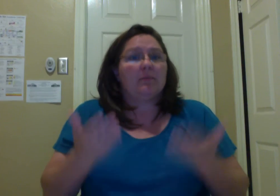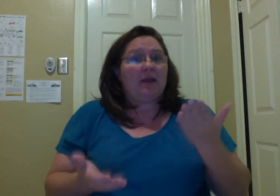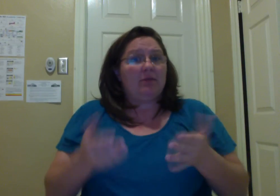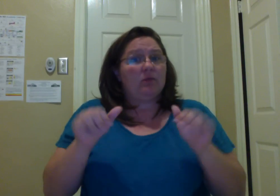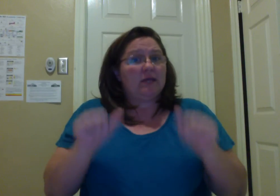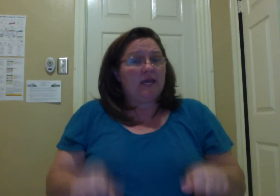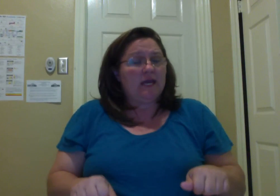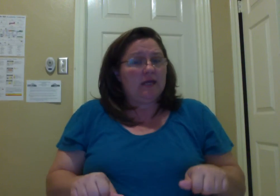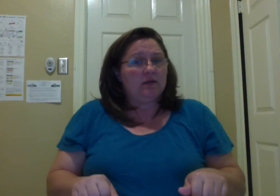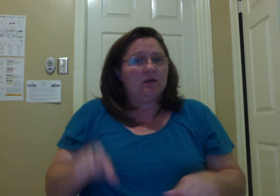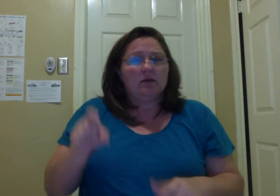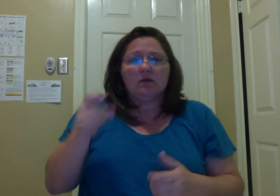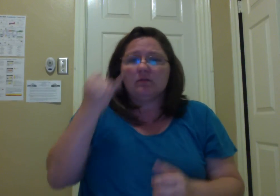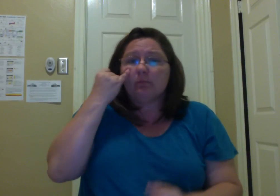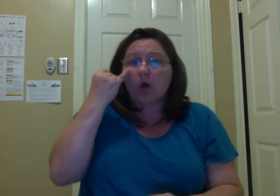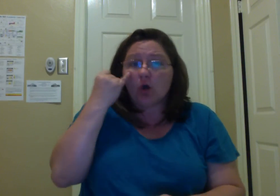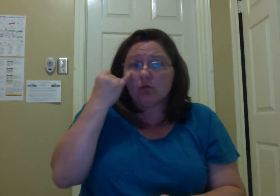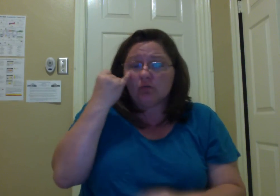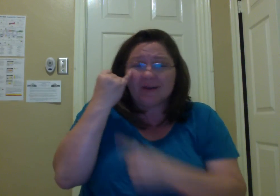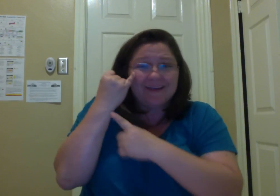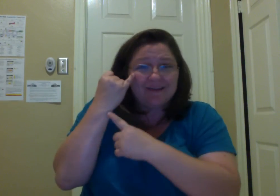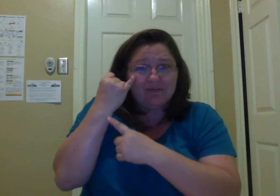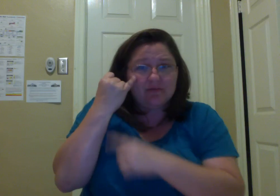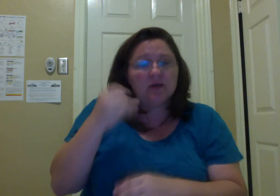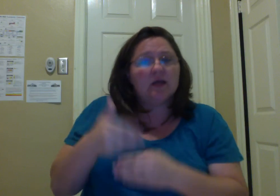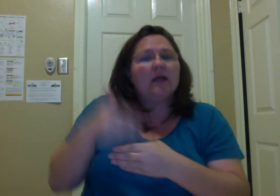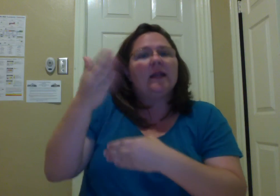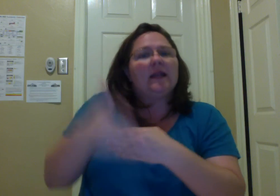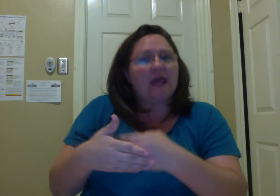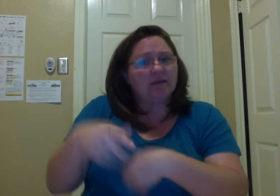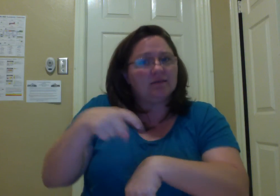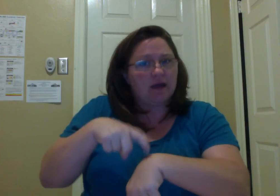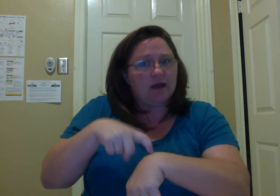maybe we can. Suppose, or if, next time,